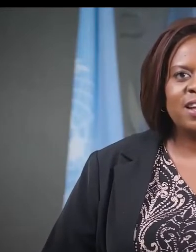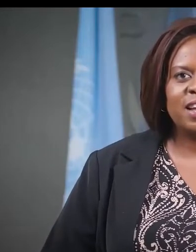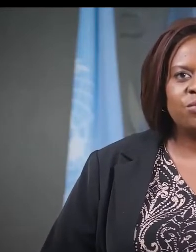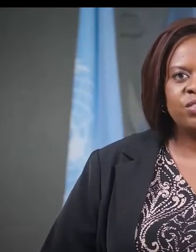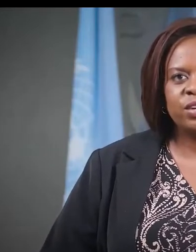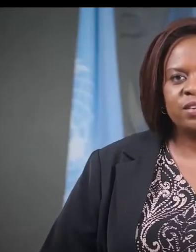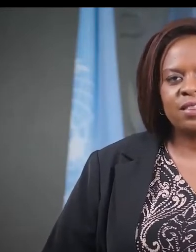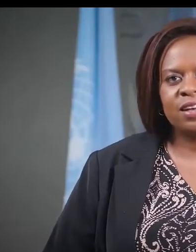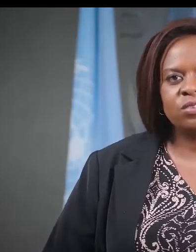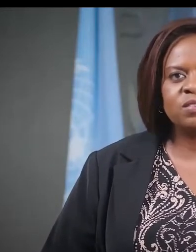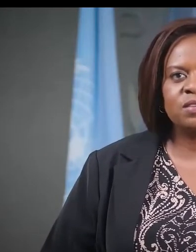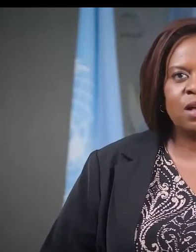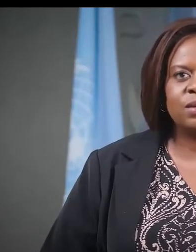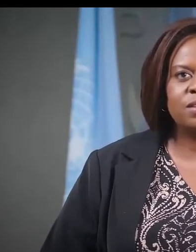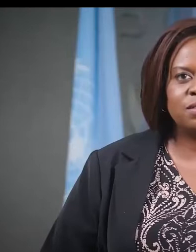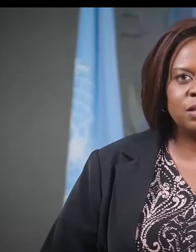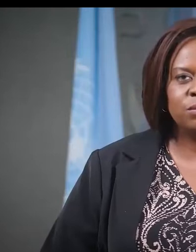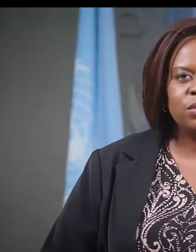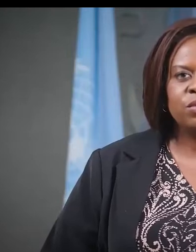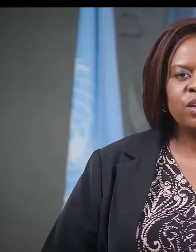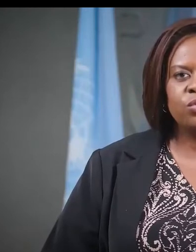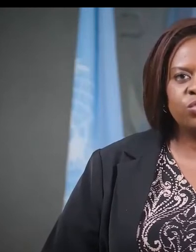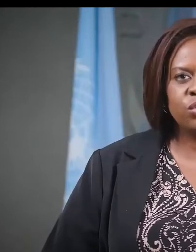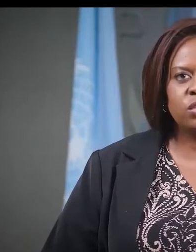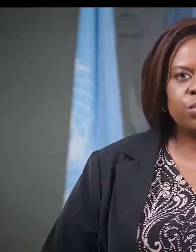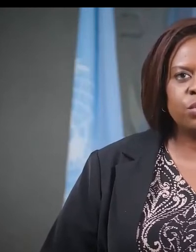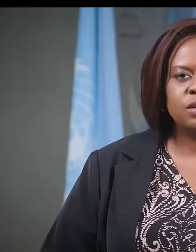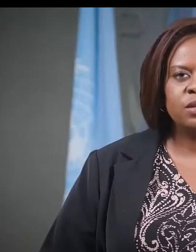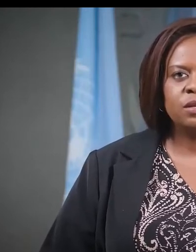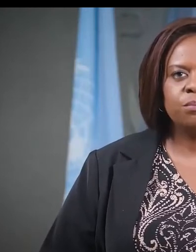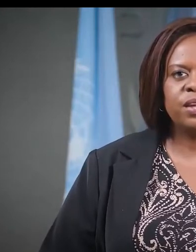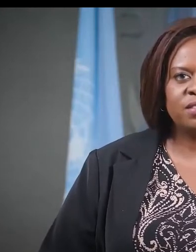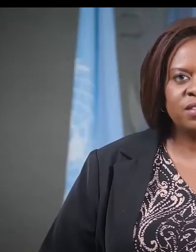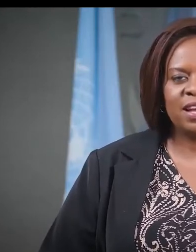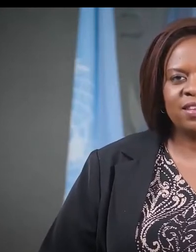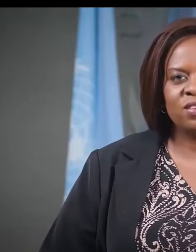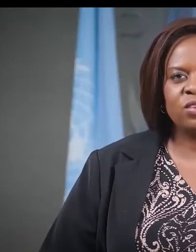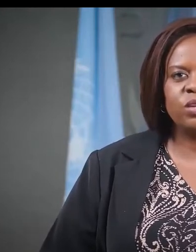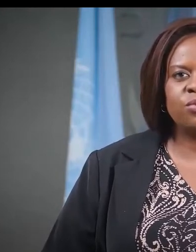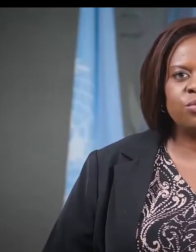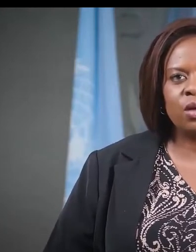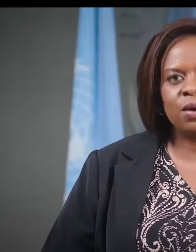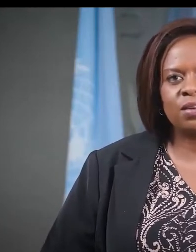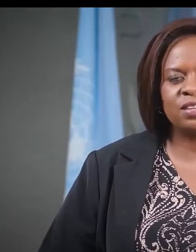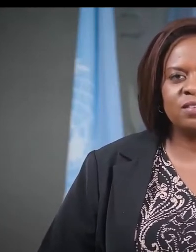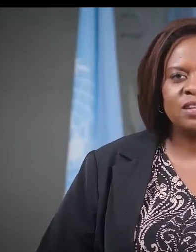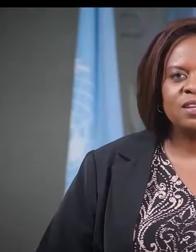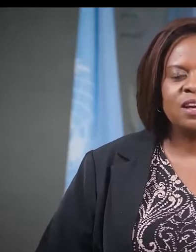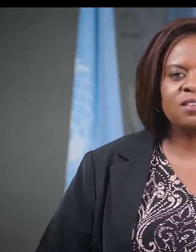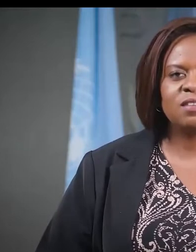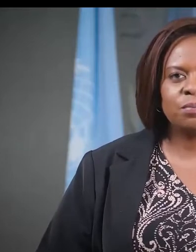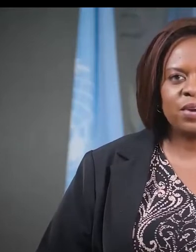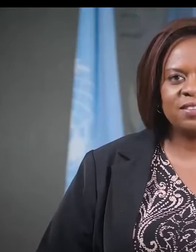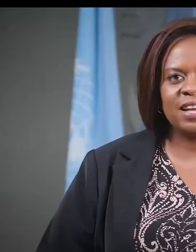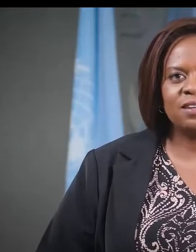spirit, I again reiterate our thanks to Mr. Azam and his team for their crucial support in bringing us together so that we can roll up our sleeves